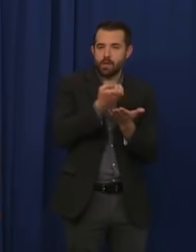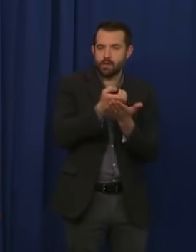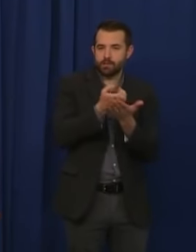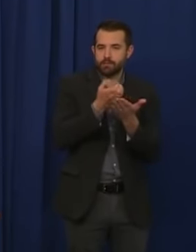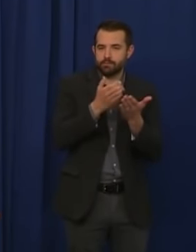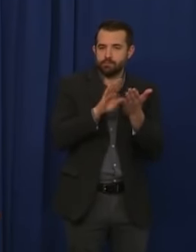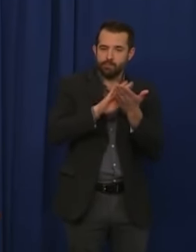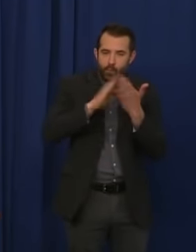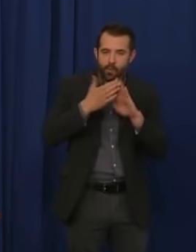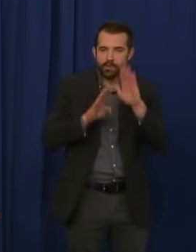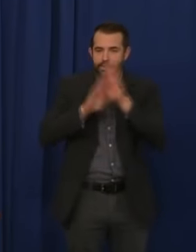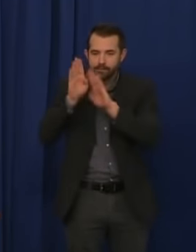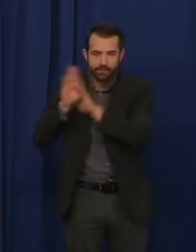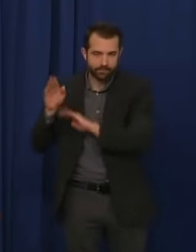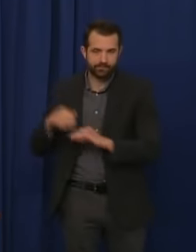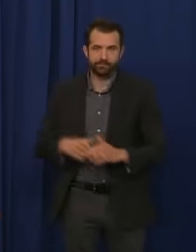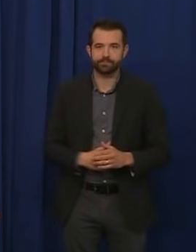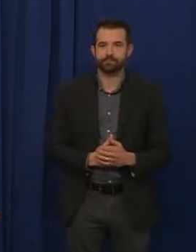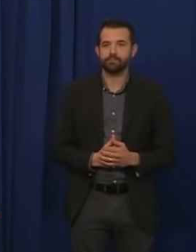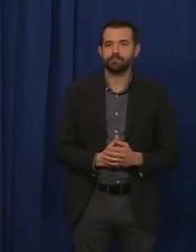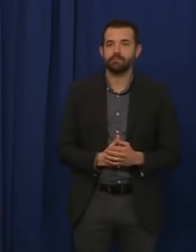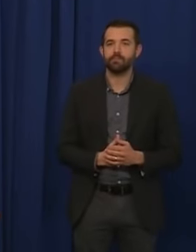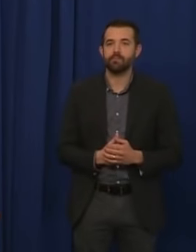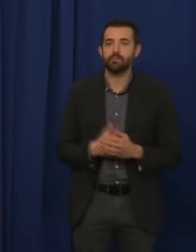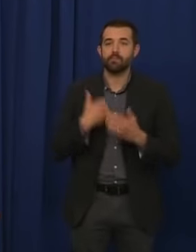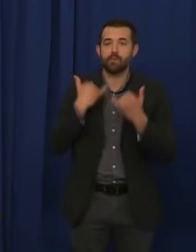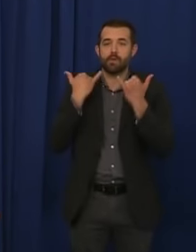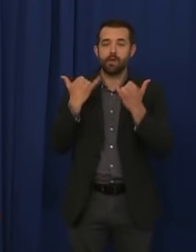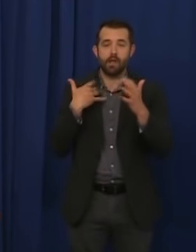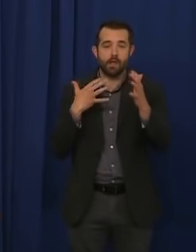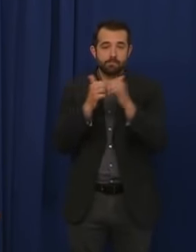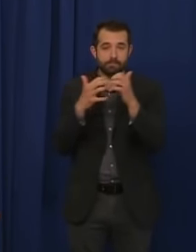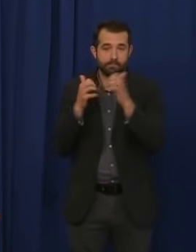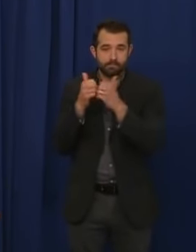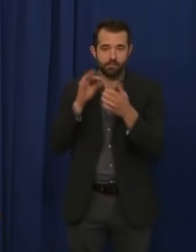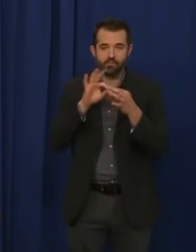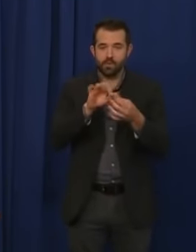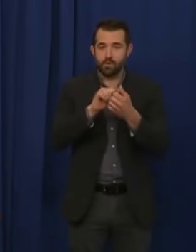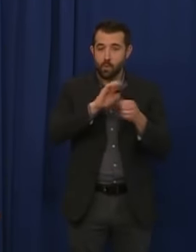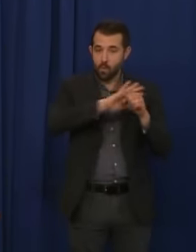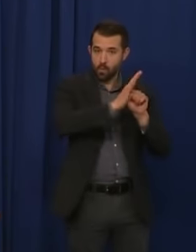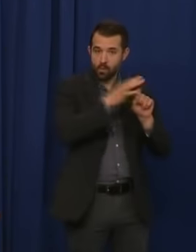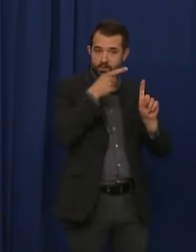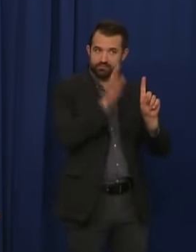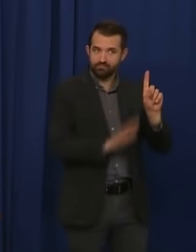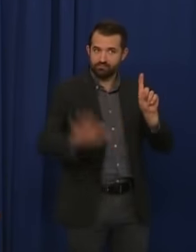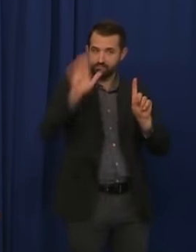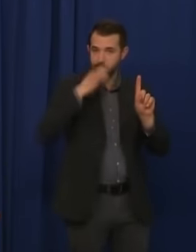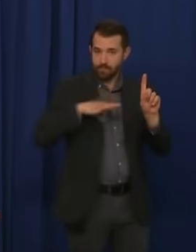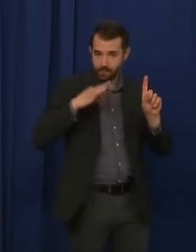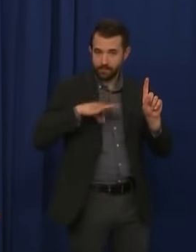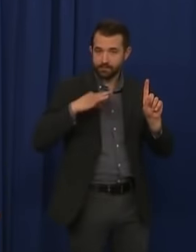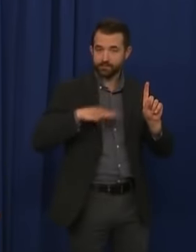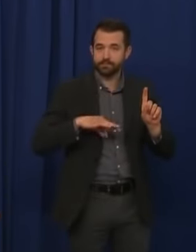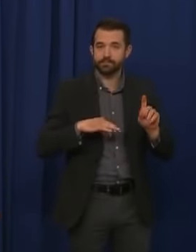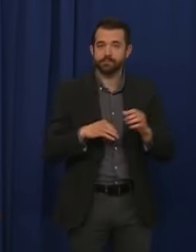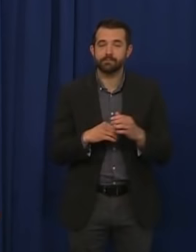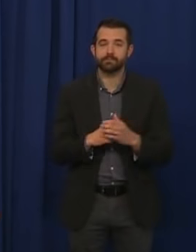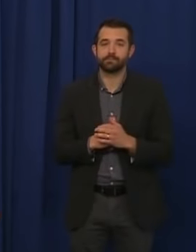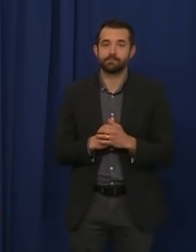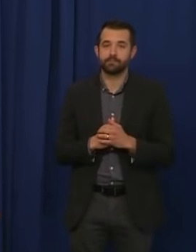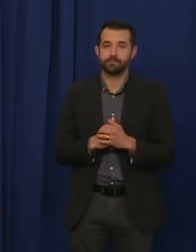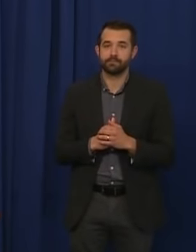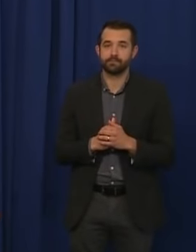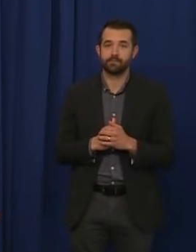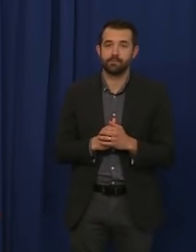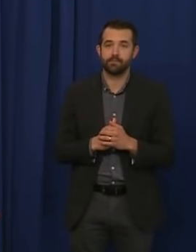today to provide an update on the COVID-19 situation across the state of Maine. I'd like to start by providing an update on where